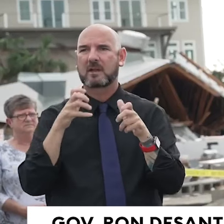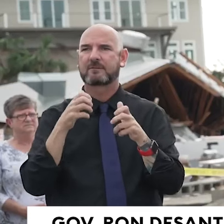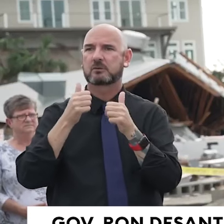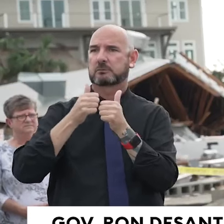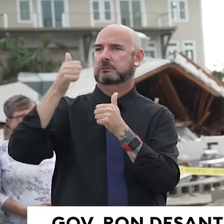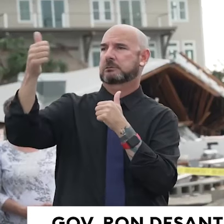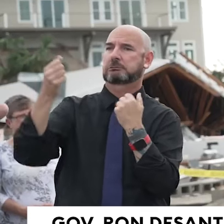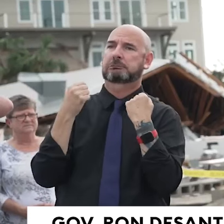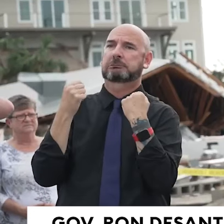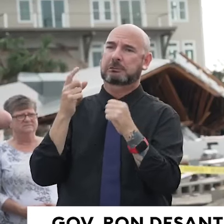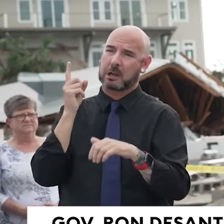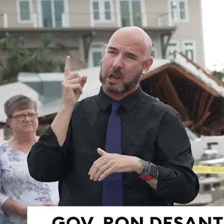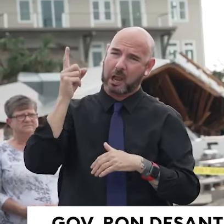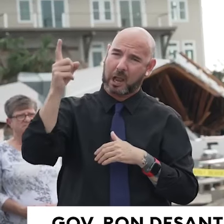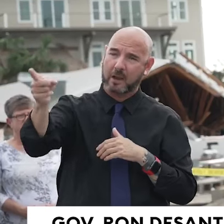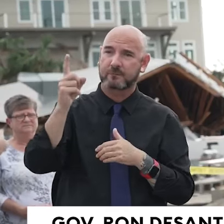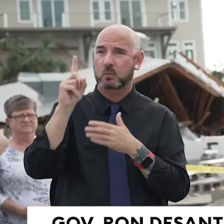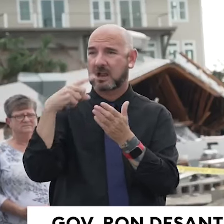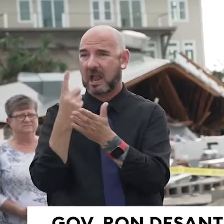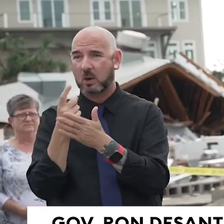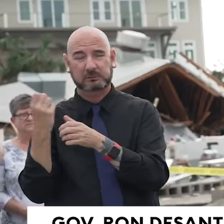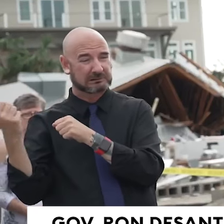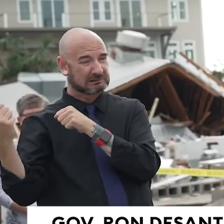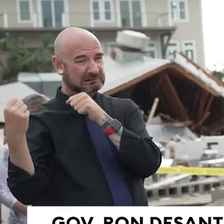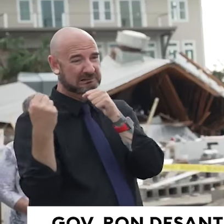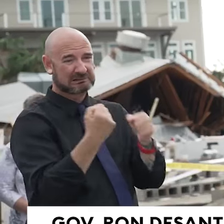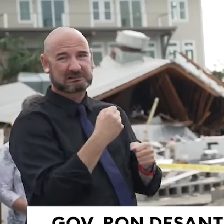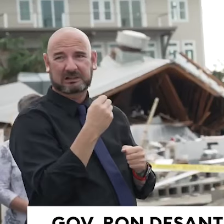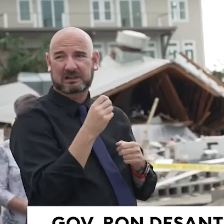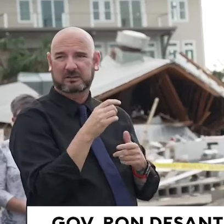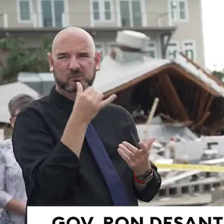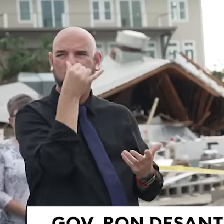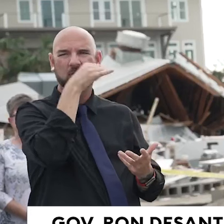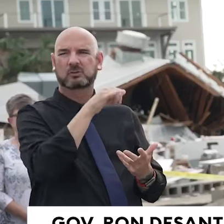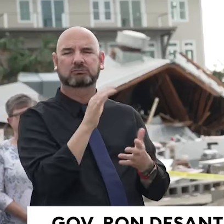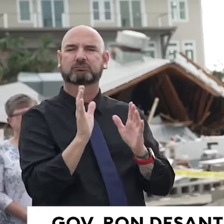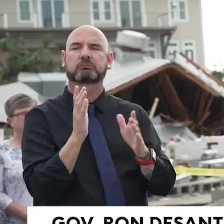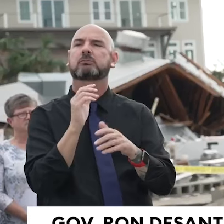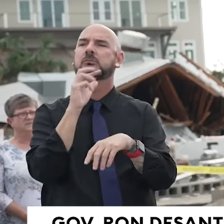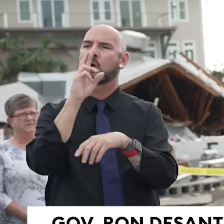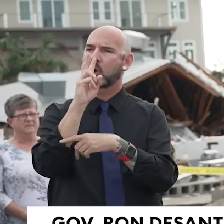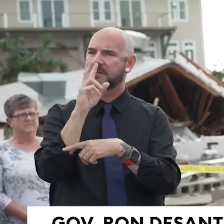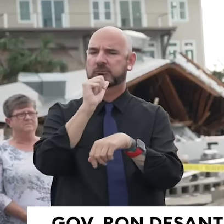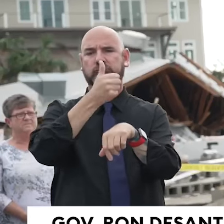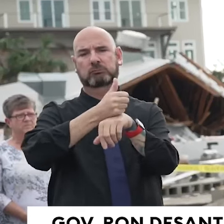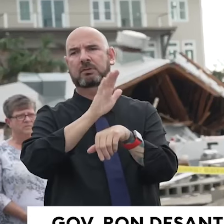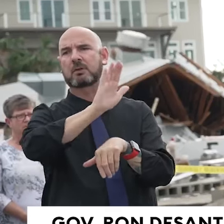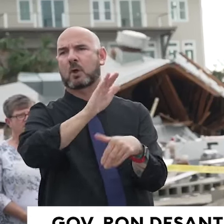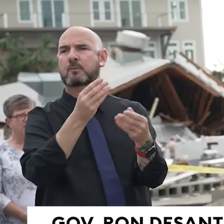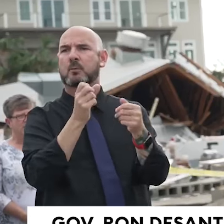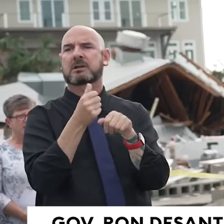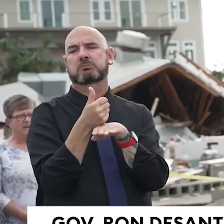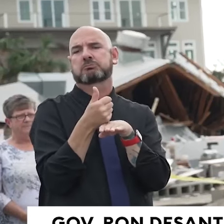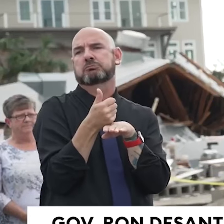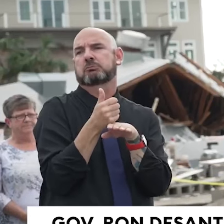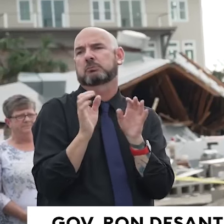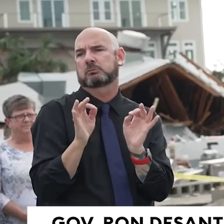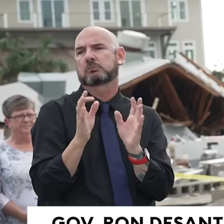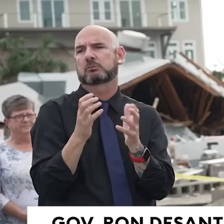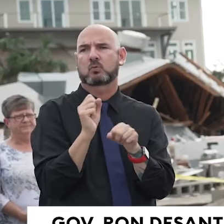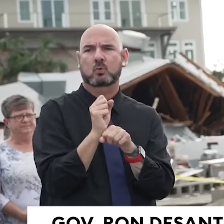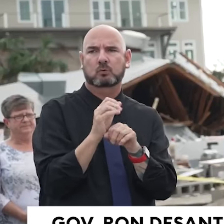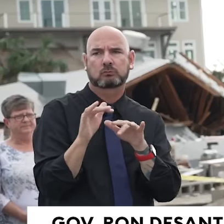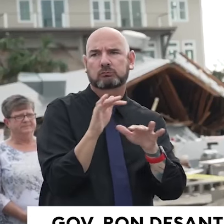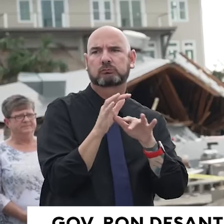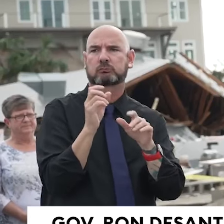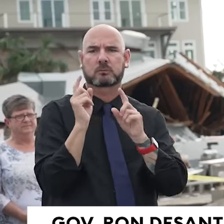and sleep and then come back to work on your homes. They put a travel trailer right there on your property, and you're able to do that. You can work. You have people come in. You